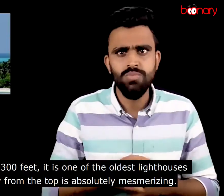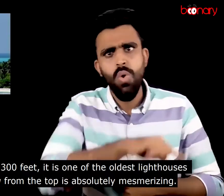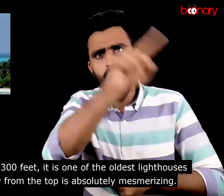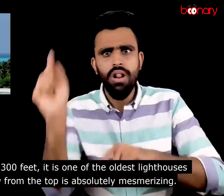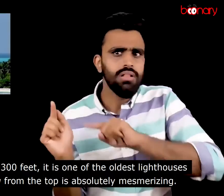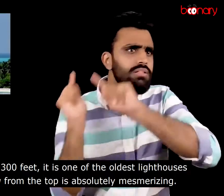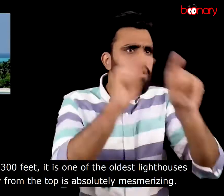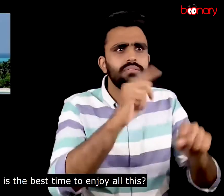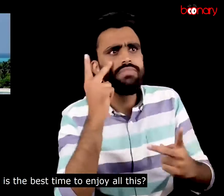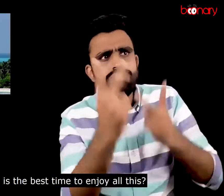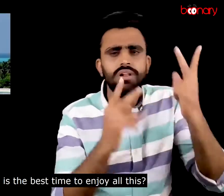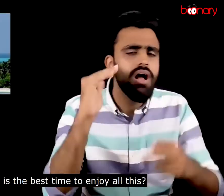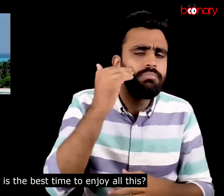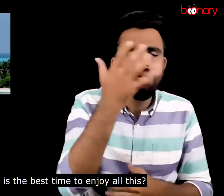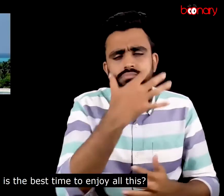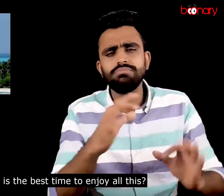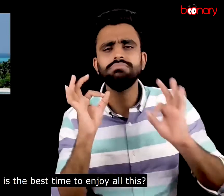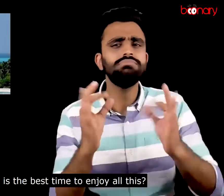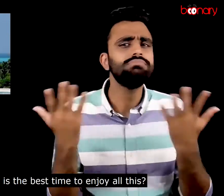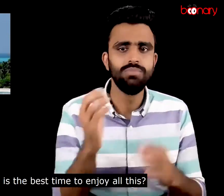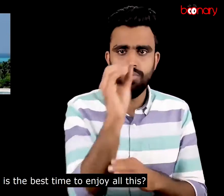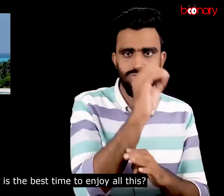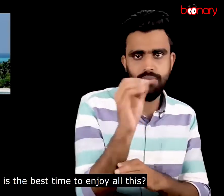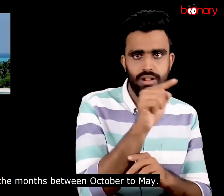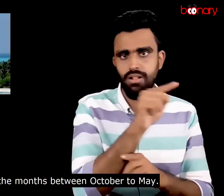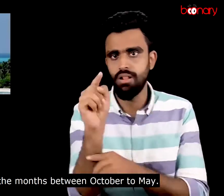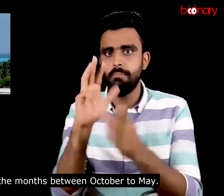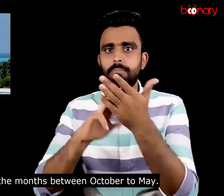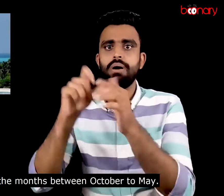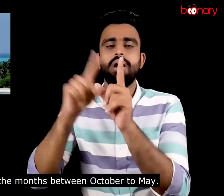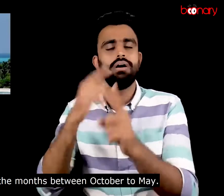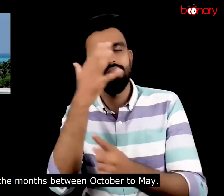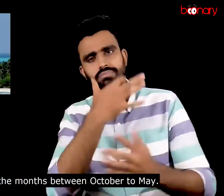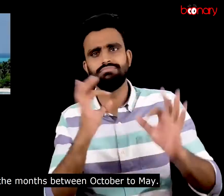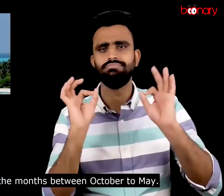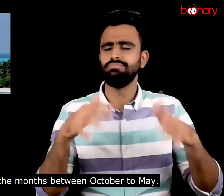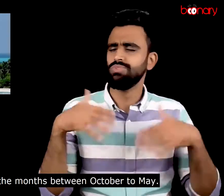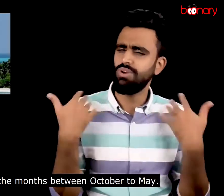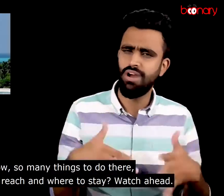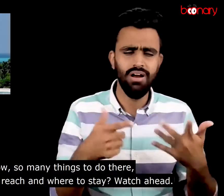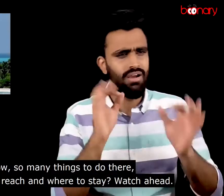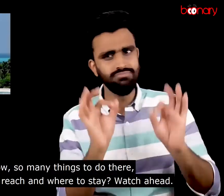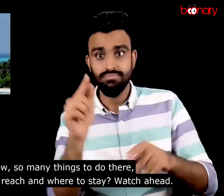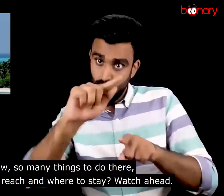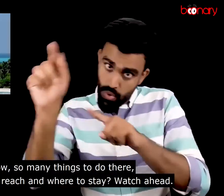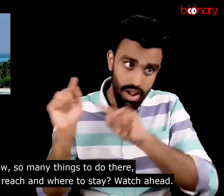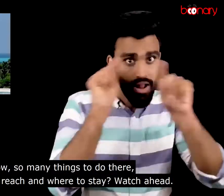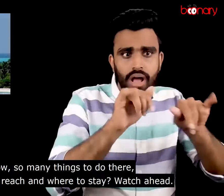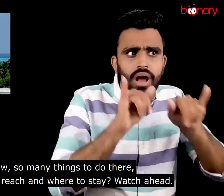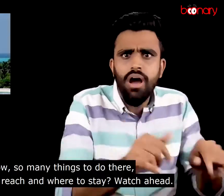mesmerizing. When is the best time to enjoy all this? Usually the months between October to May. Wow! So many things to do